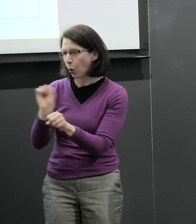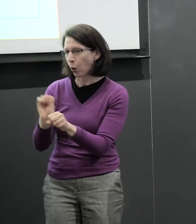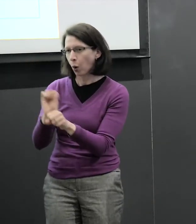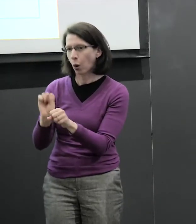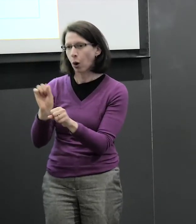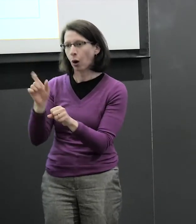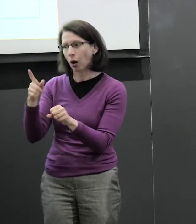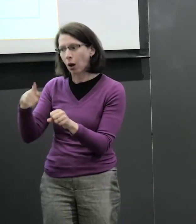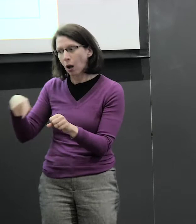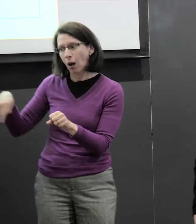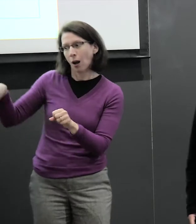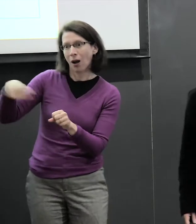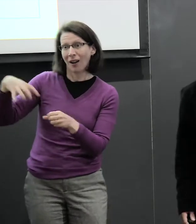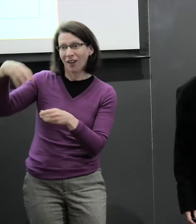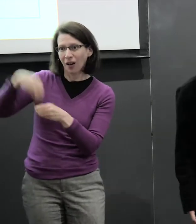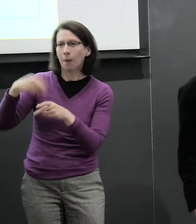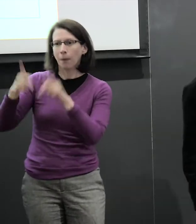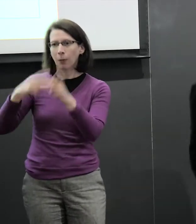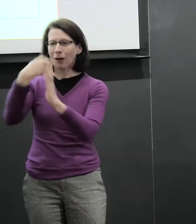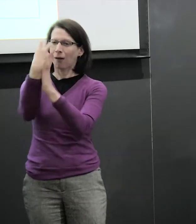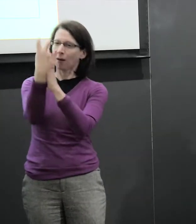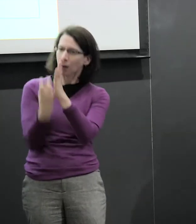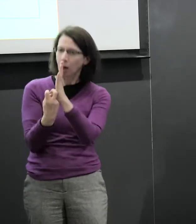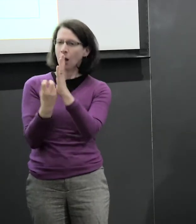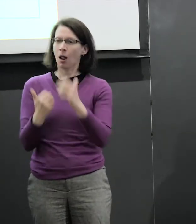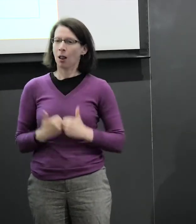who live in the language. Thank you very much.